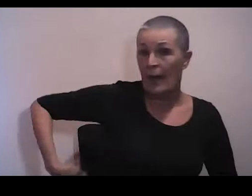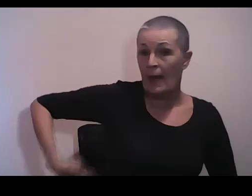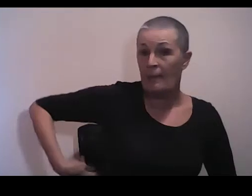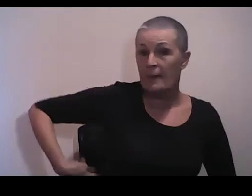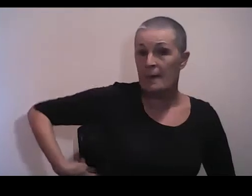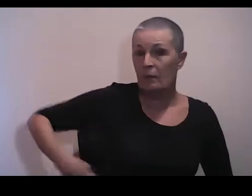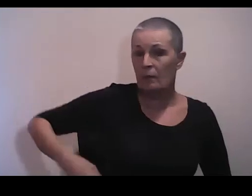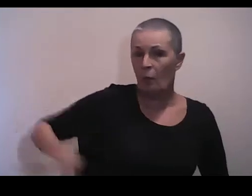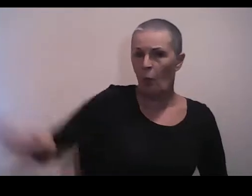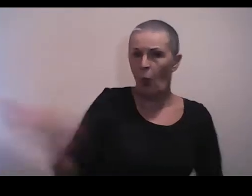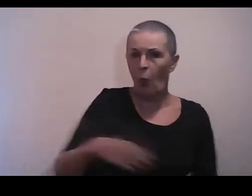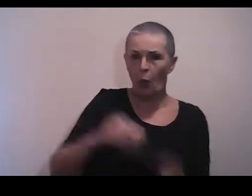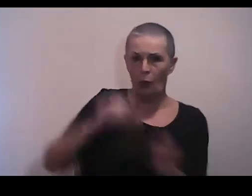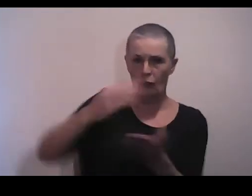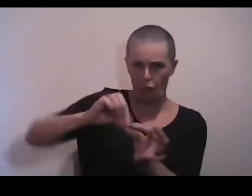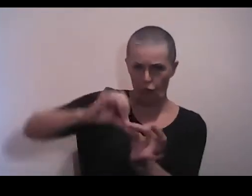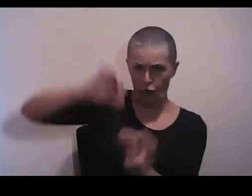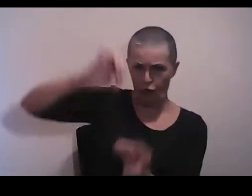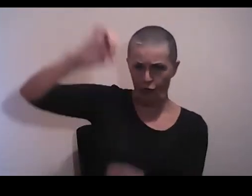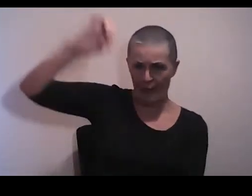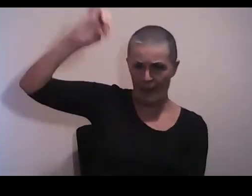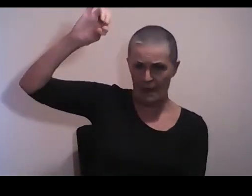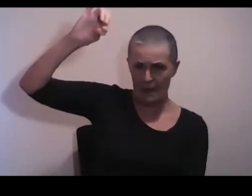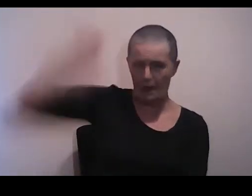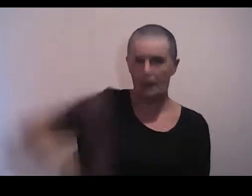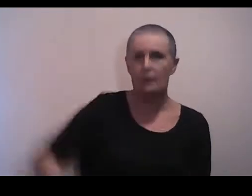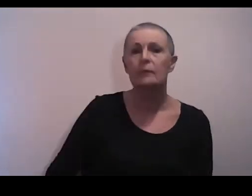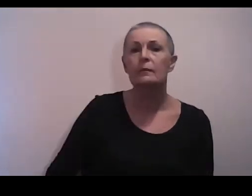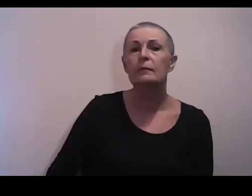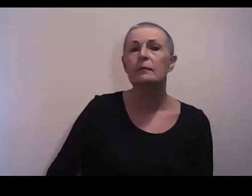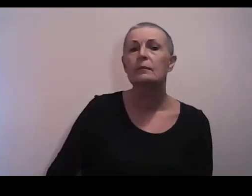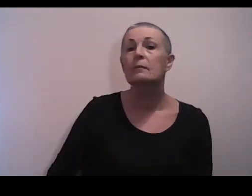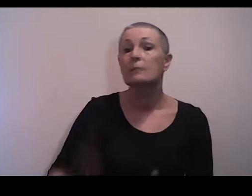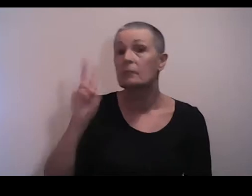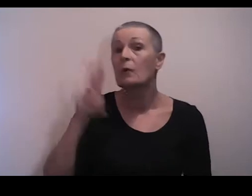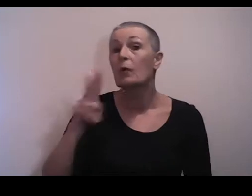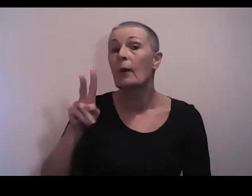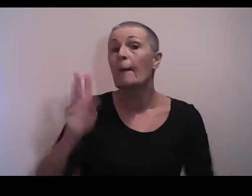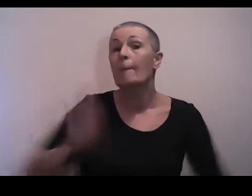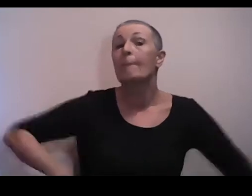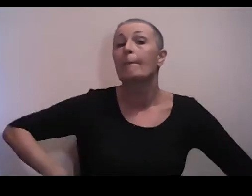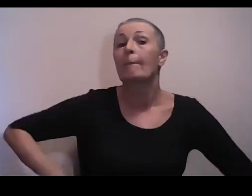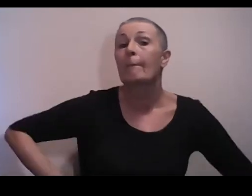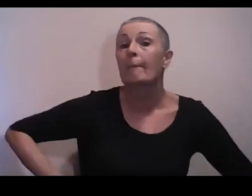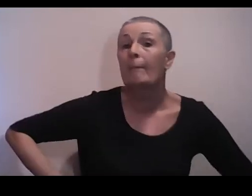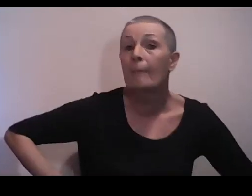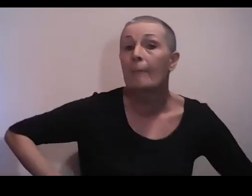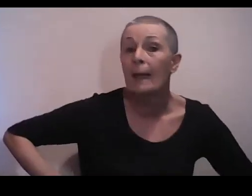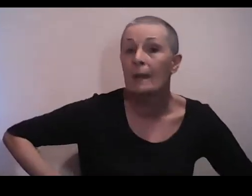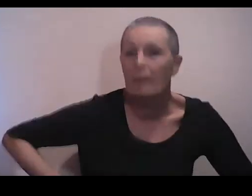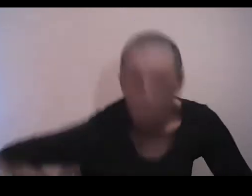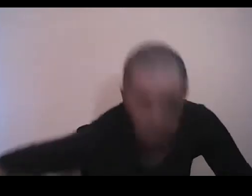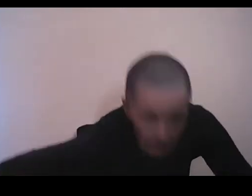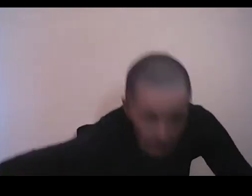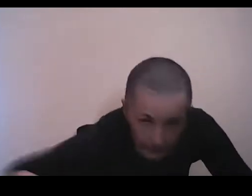unit. In one unit. And I just bend forward like